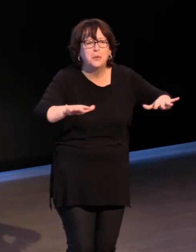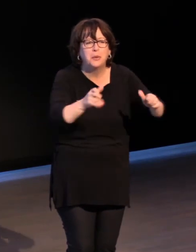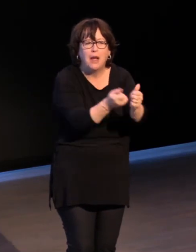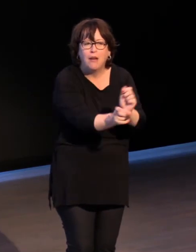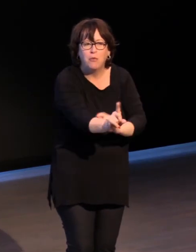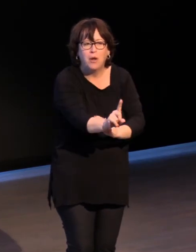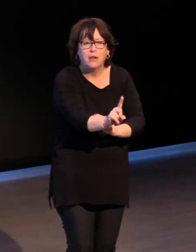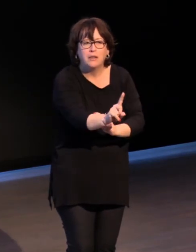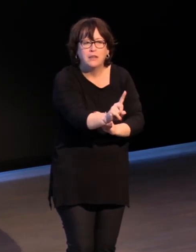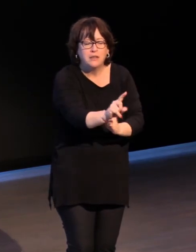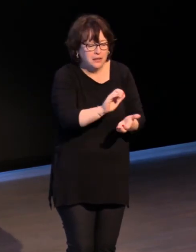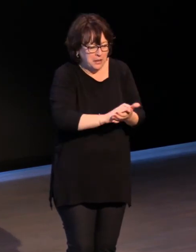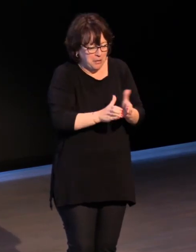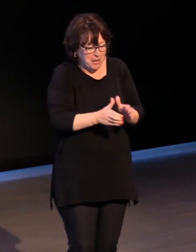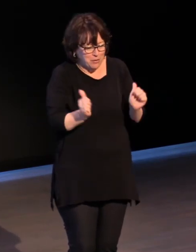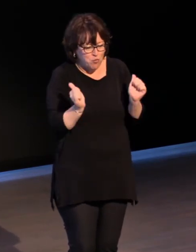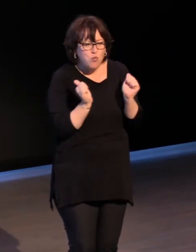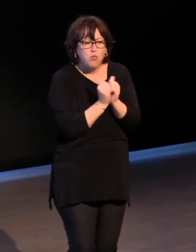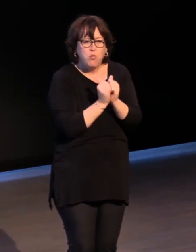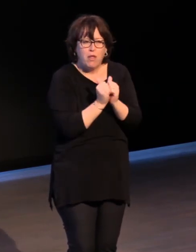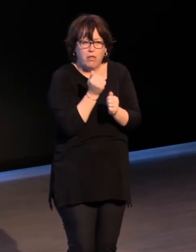peace with everyone,